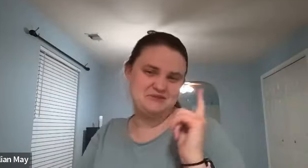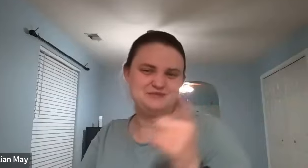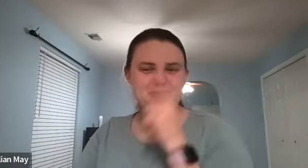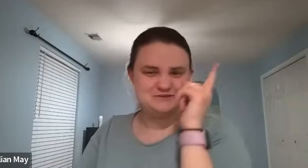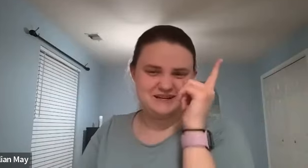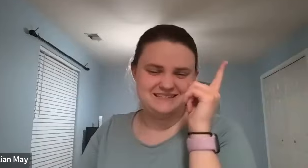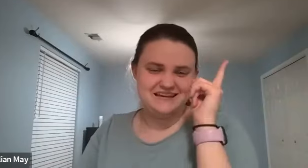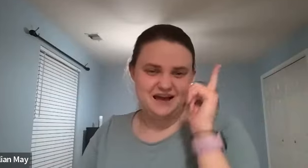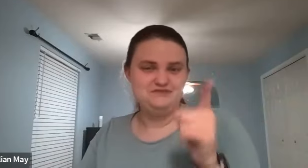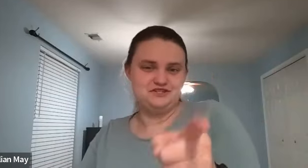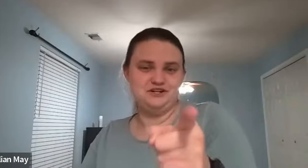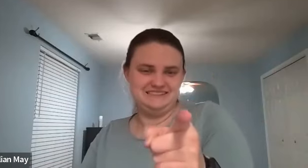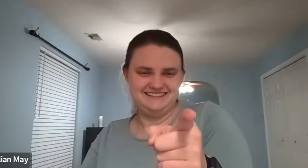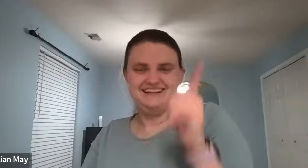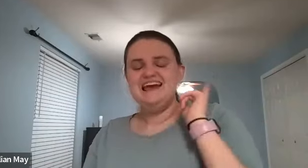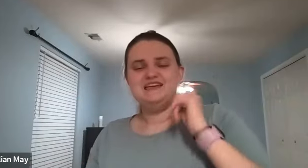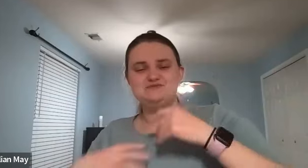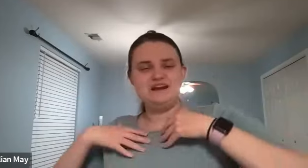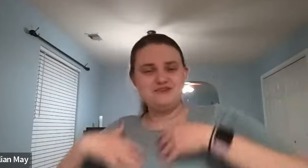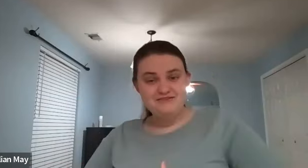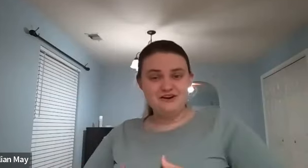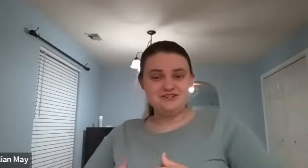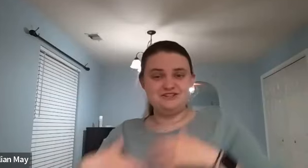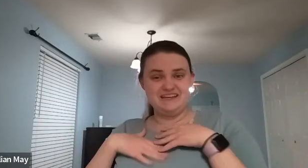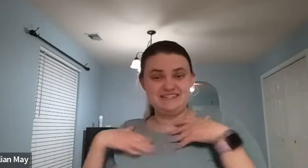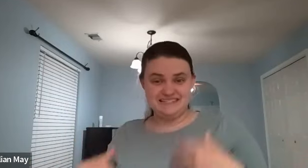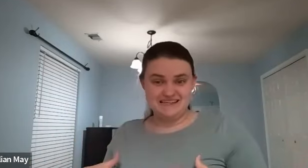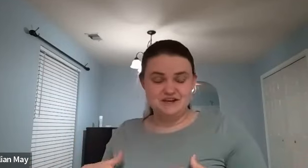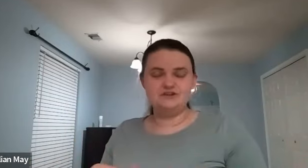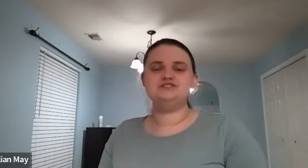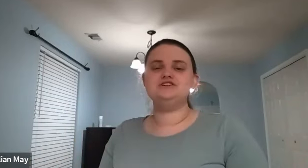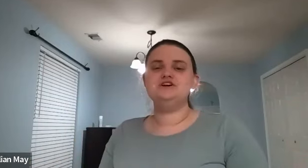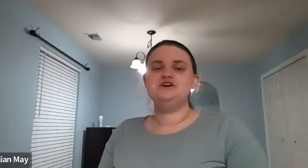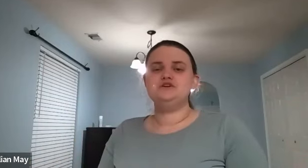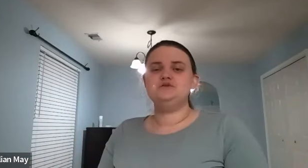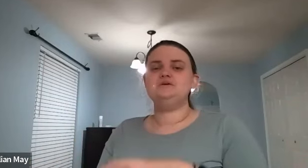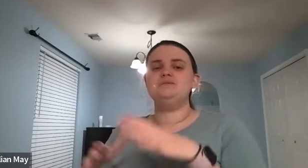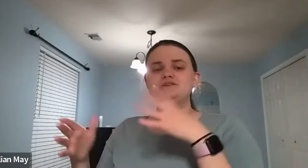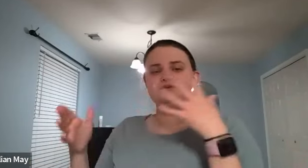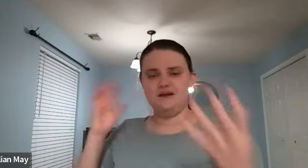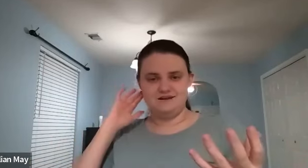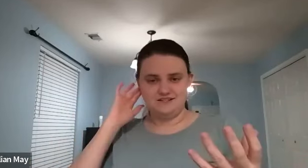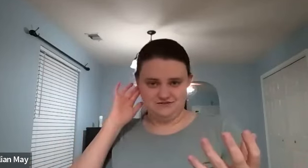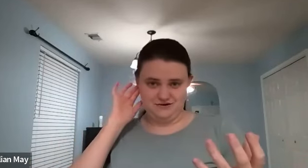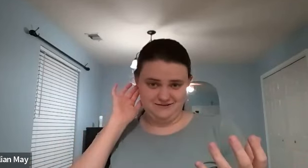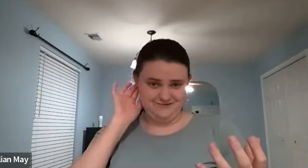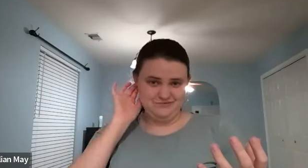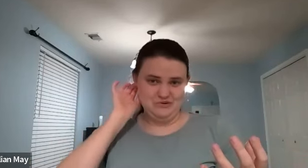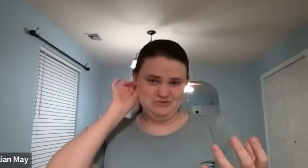this one was because of your shirt. Is whatever you have on your shirt, like if it's a design on your shirt, you would you kind of describe it more, which